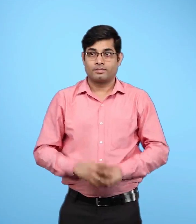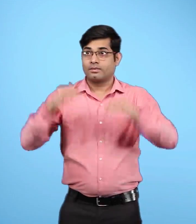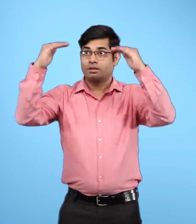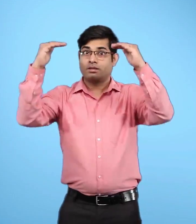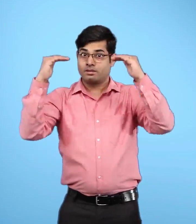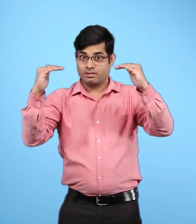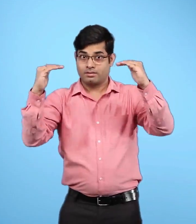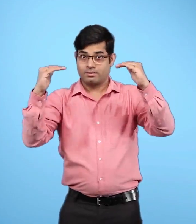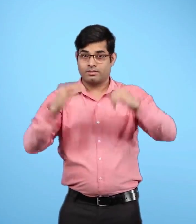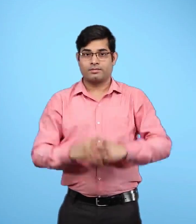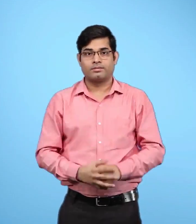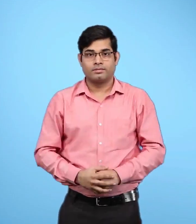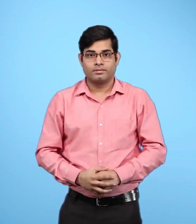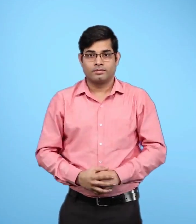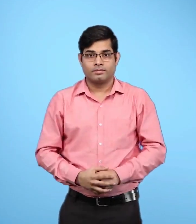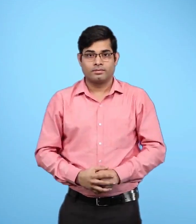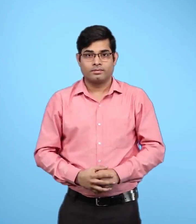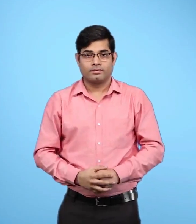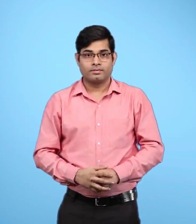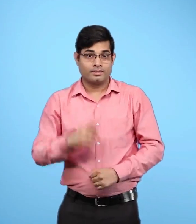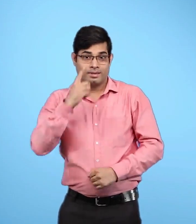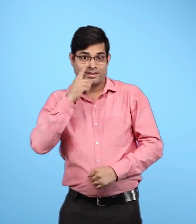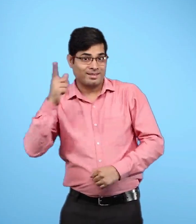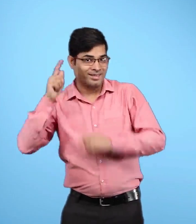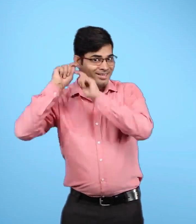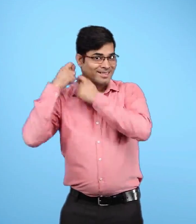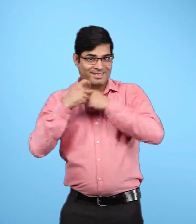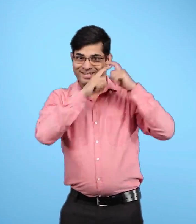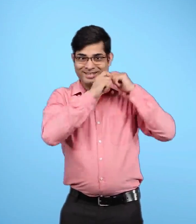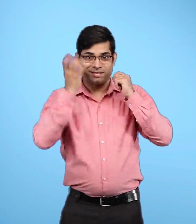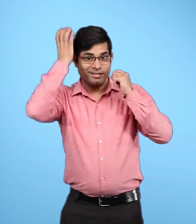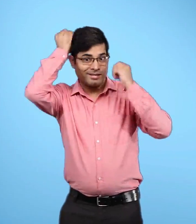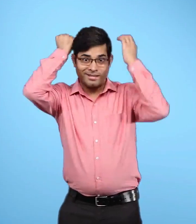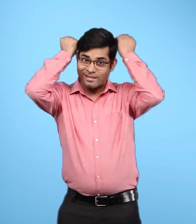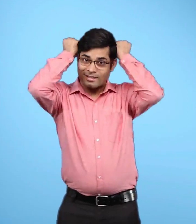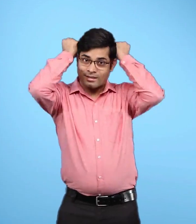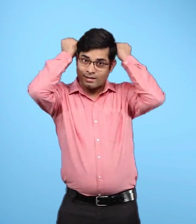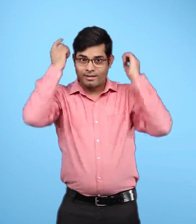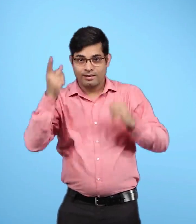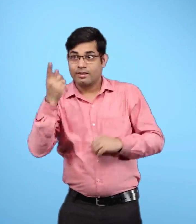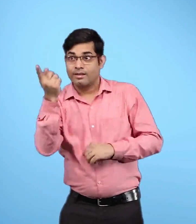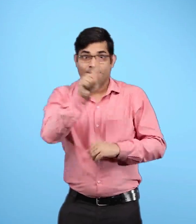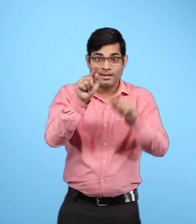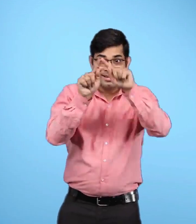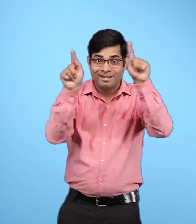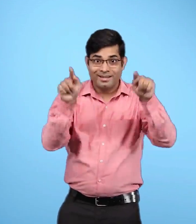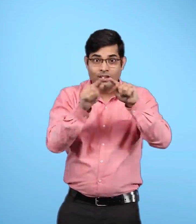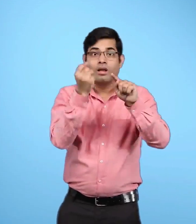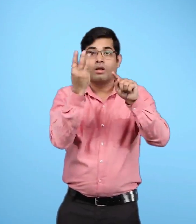Row 2. Column 1 has a picture of a girl with 2 ponytails. Column 2 has an